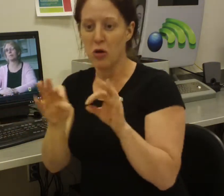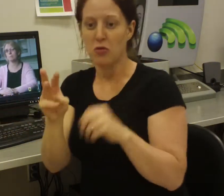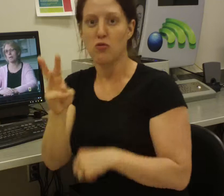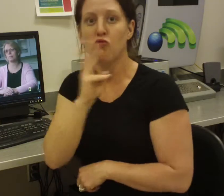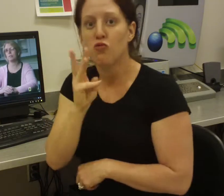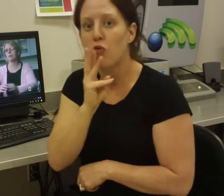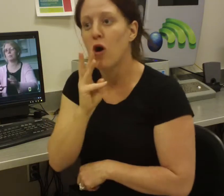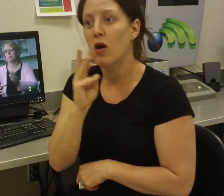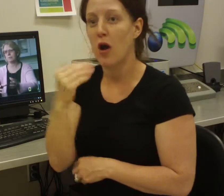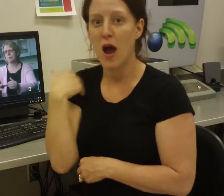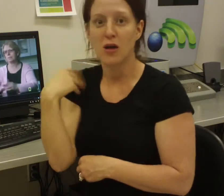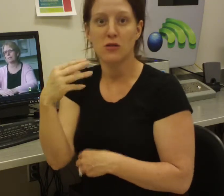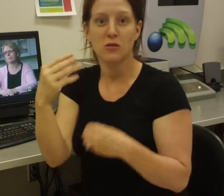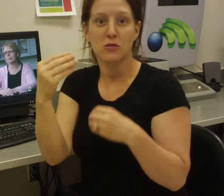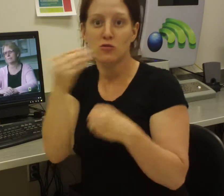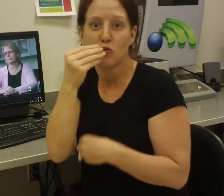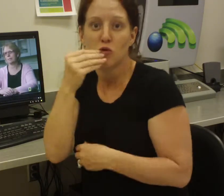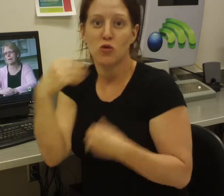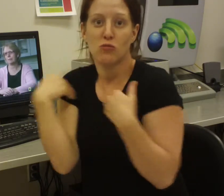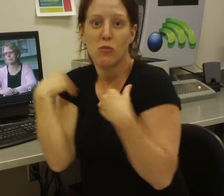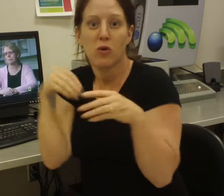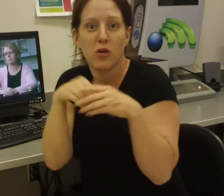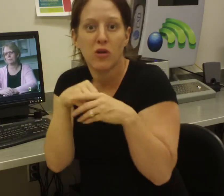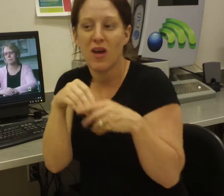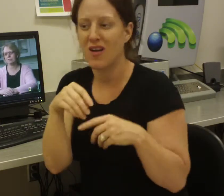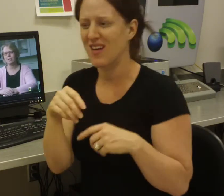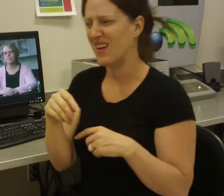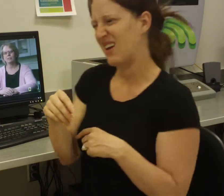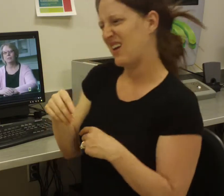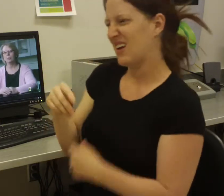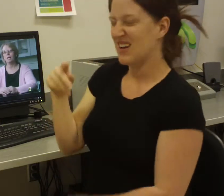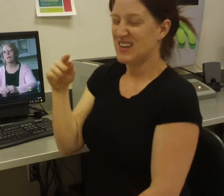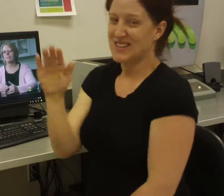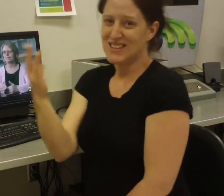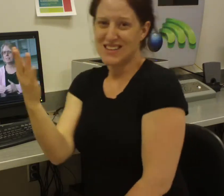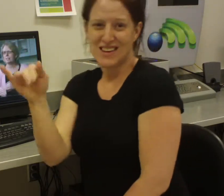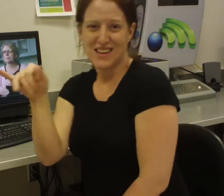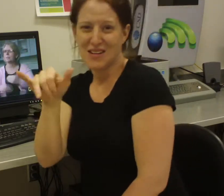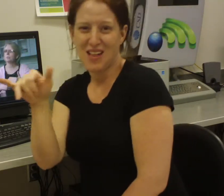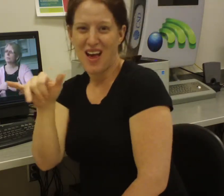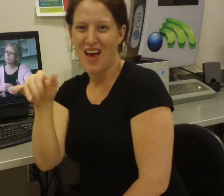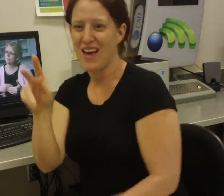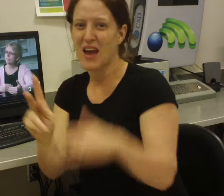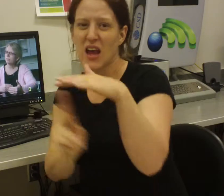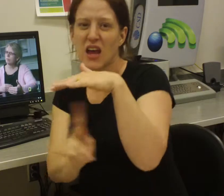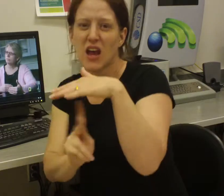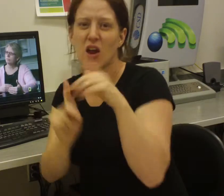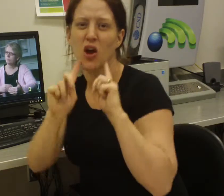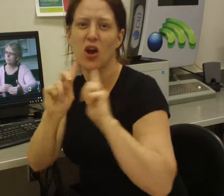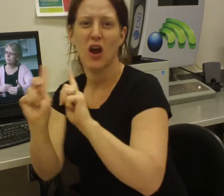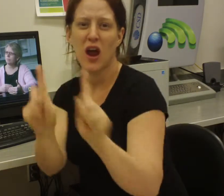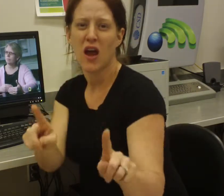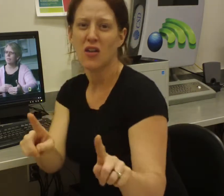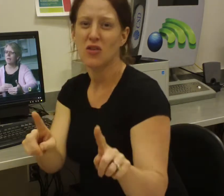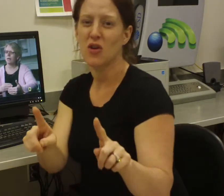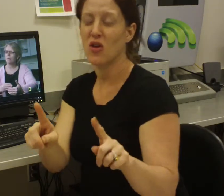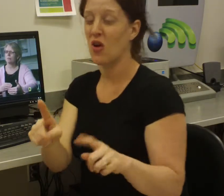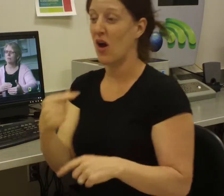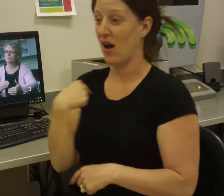expect more depth and complexity out of my students. So continually rephrasing questions was a